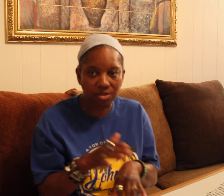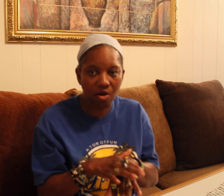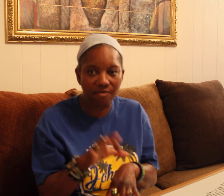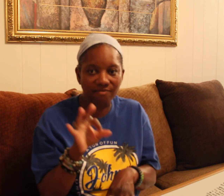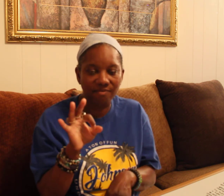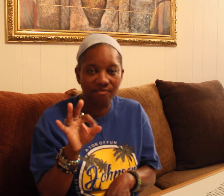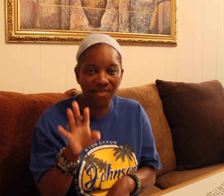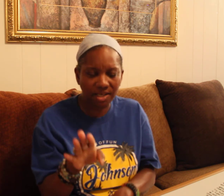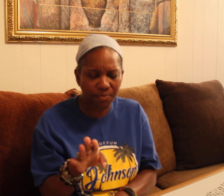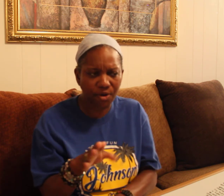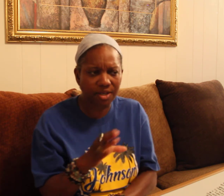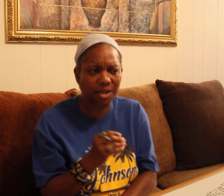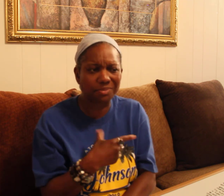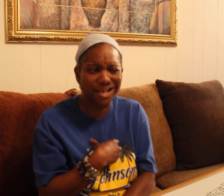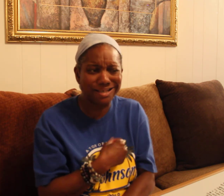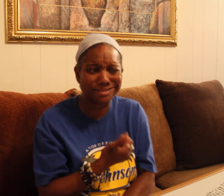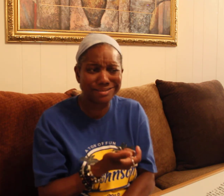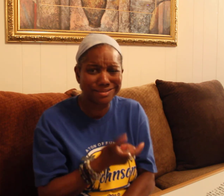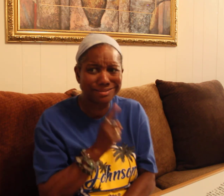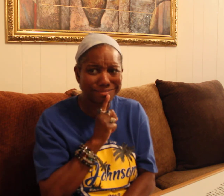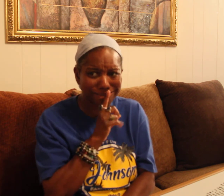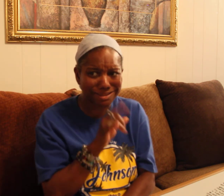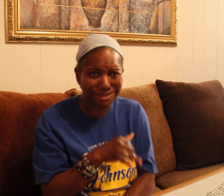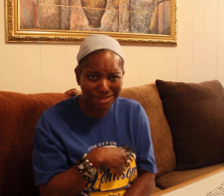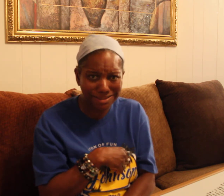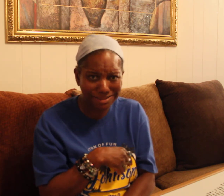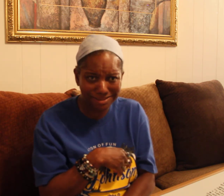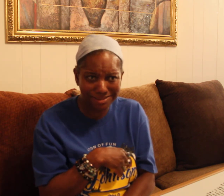on Facebook, and I'm like, really?